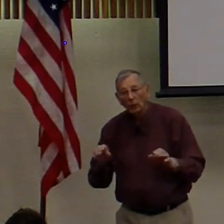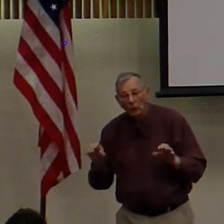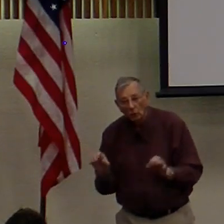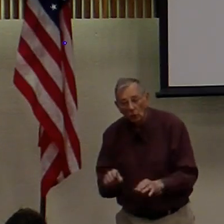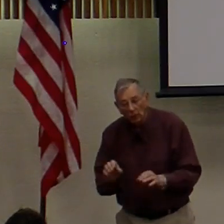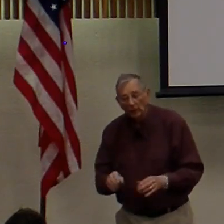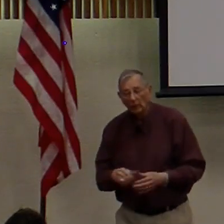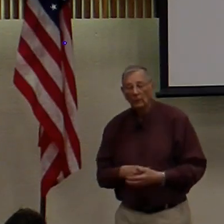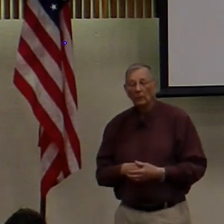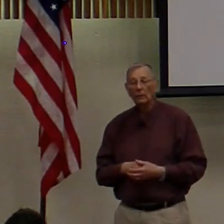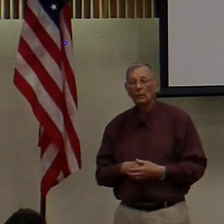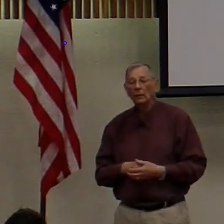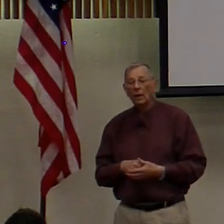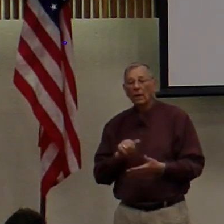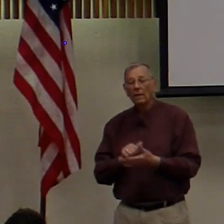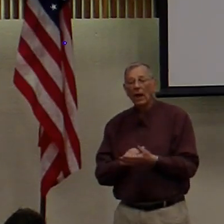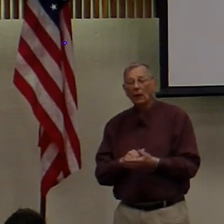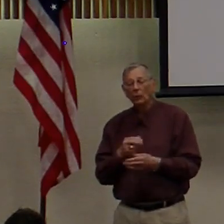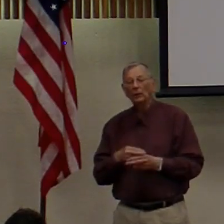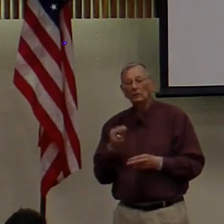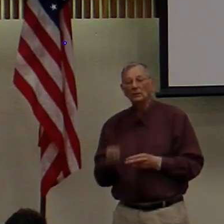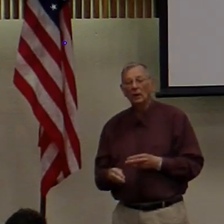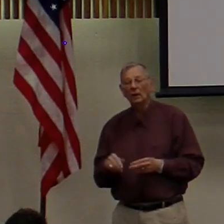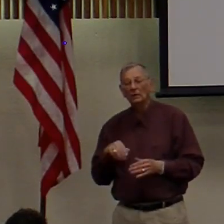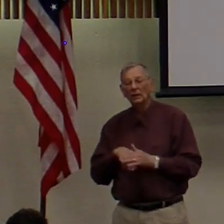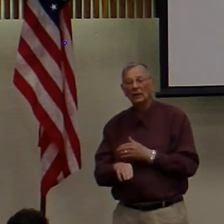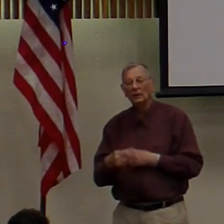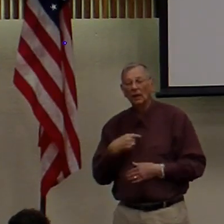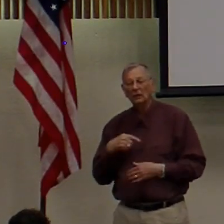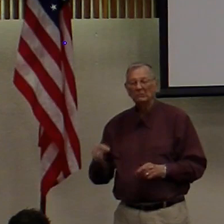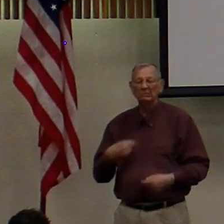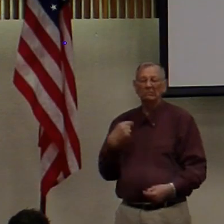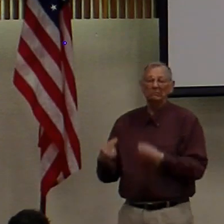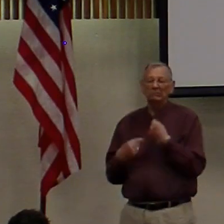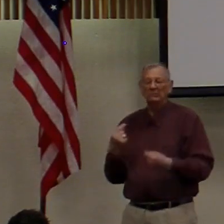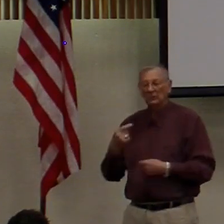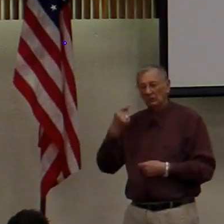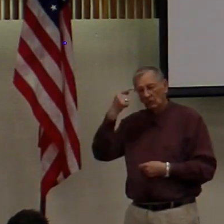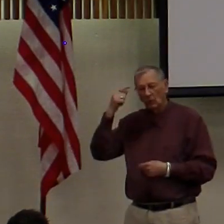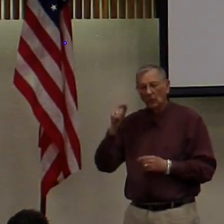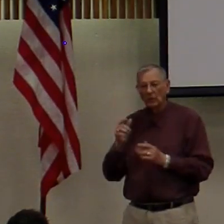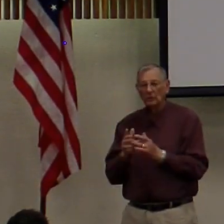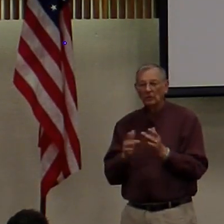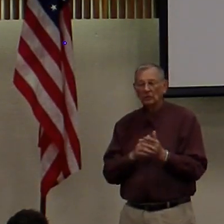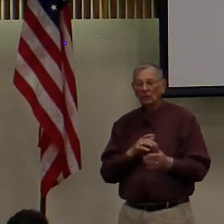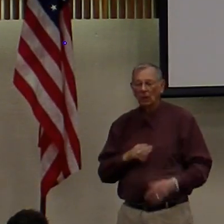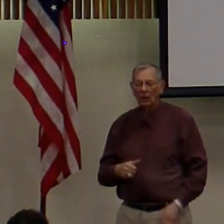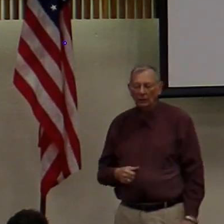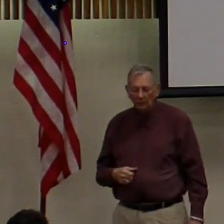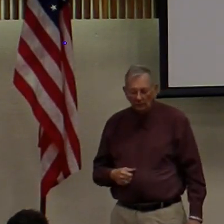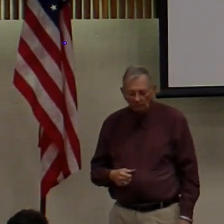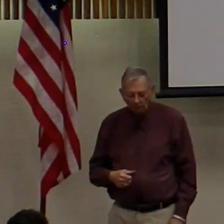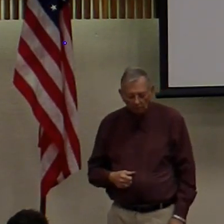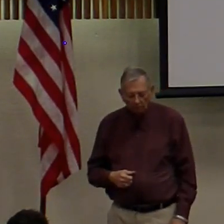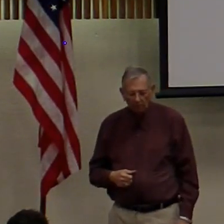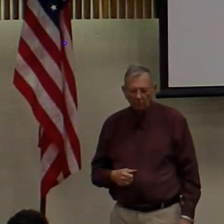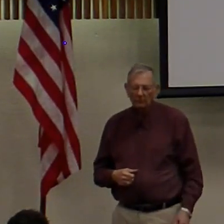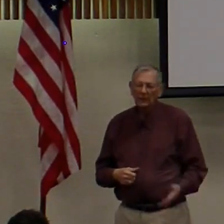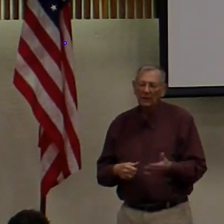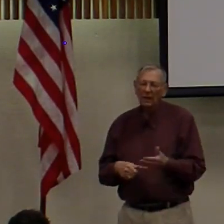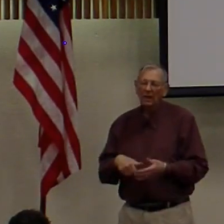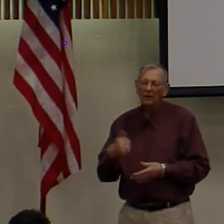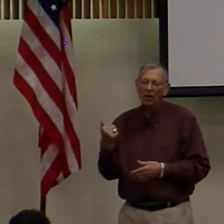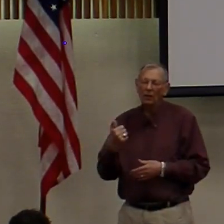doing that would even result in us being reviled for the name of Christ? And the expectation is stated another